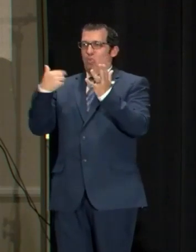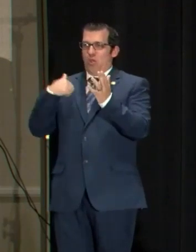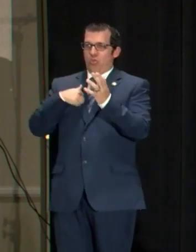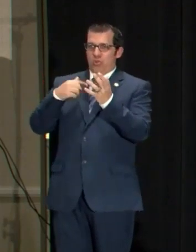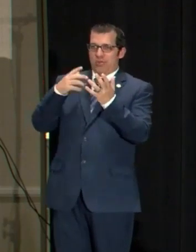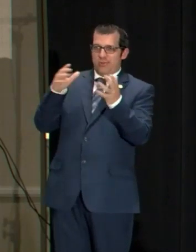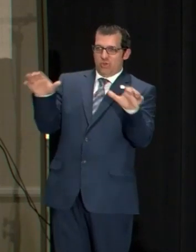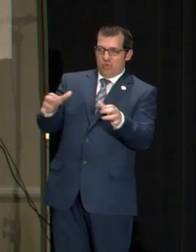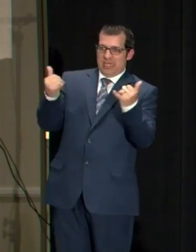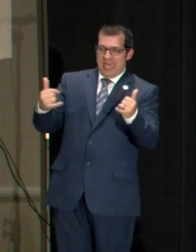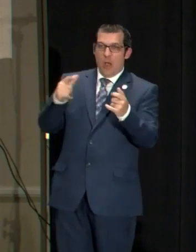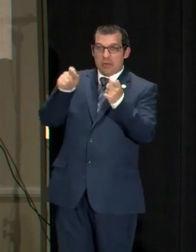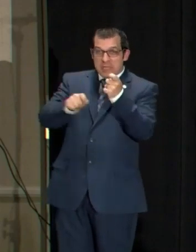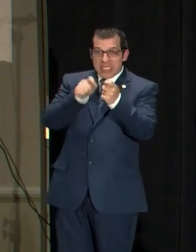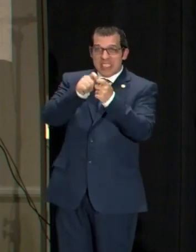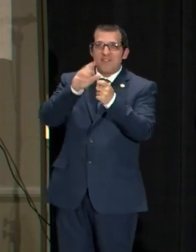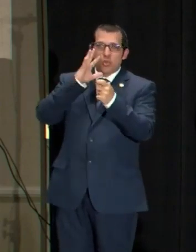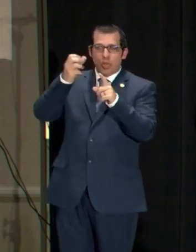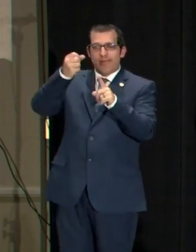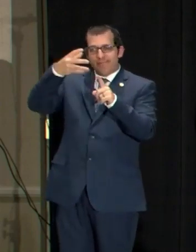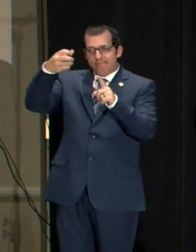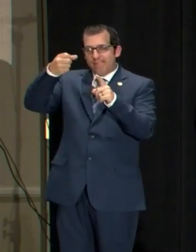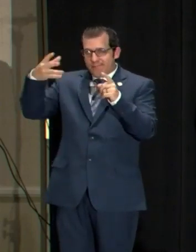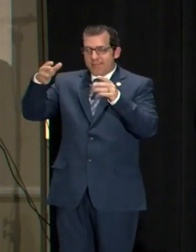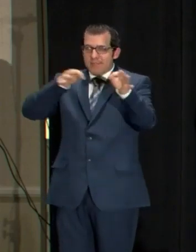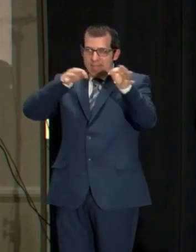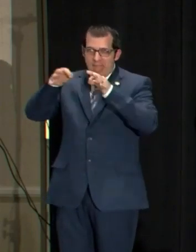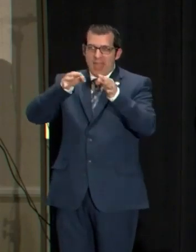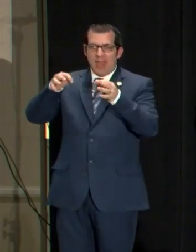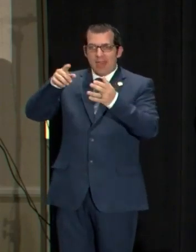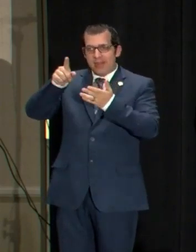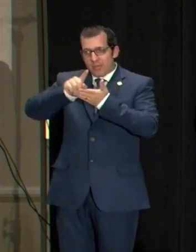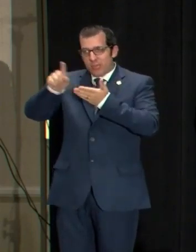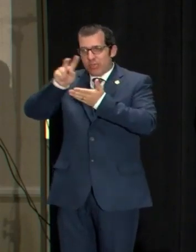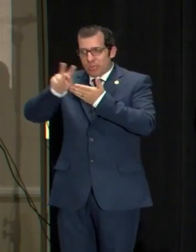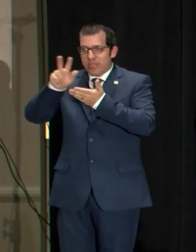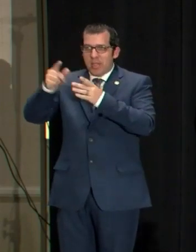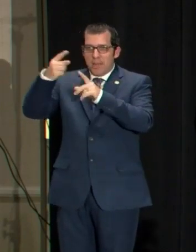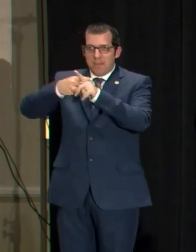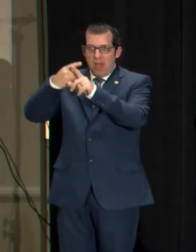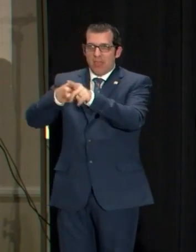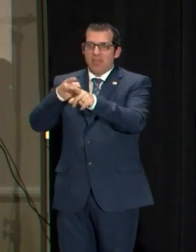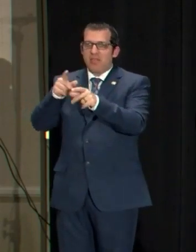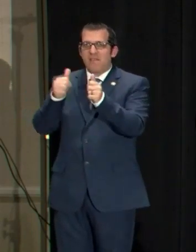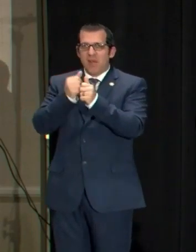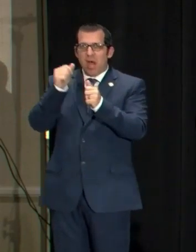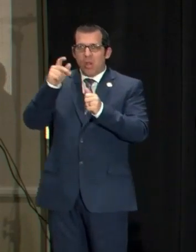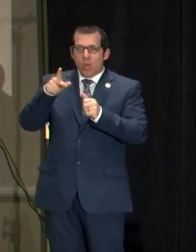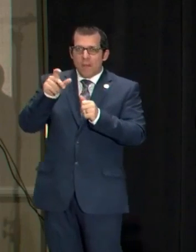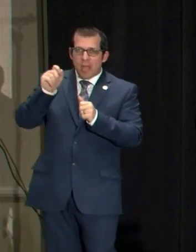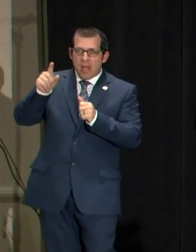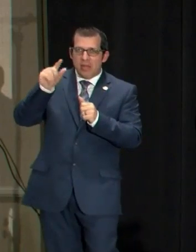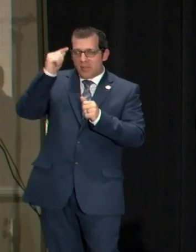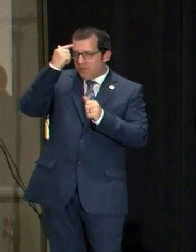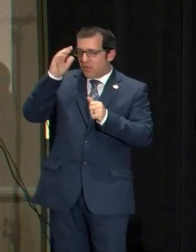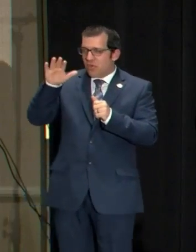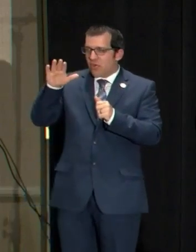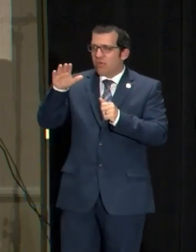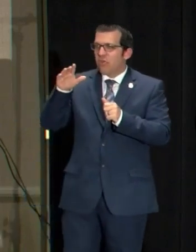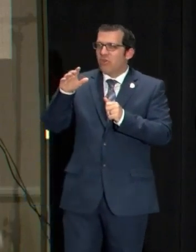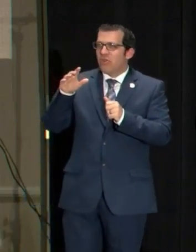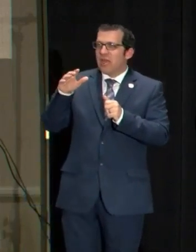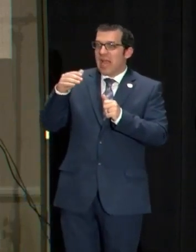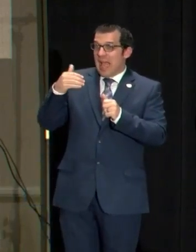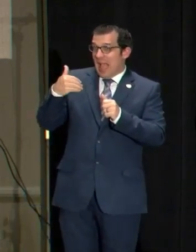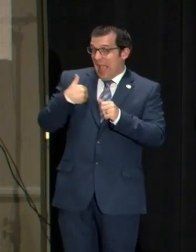of that will be laid out in the coming weeks and months. As a follow-up, Governor, is